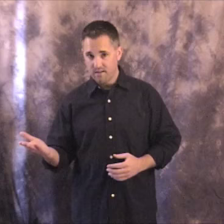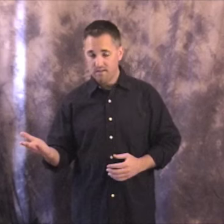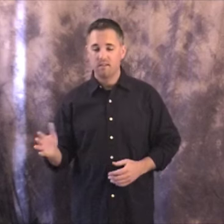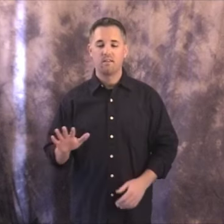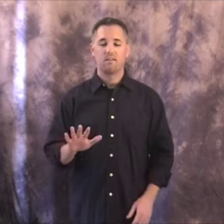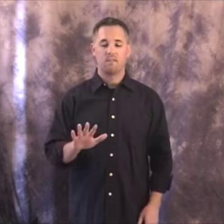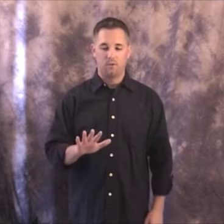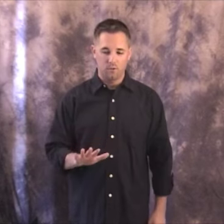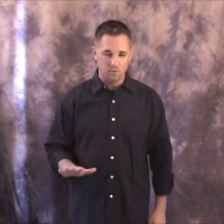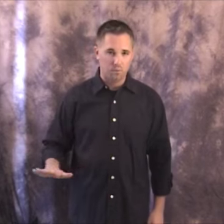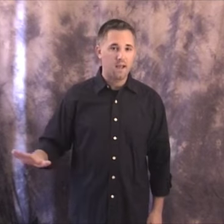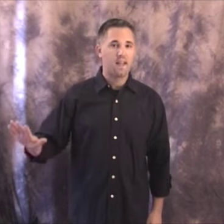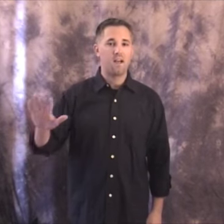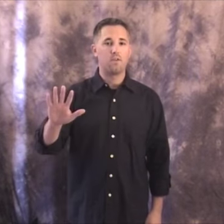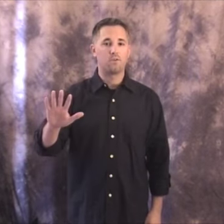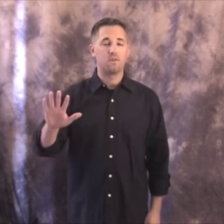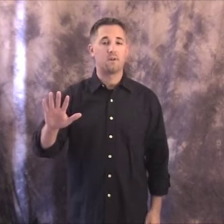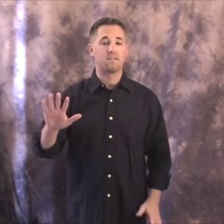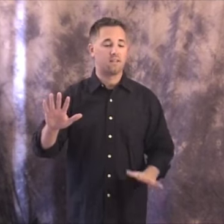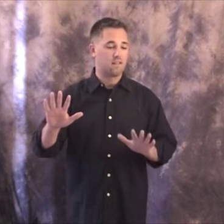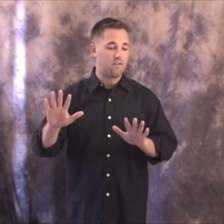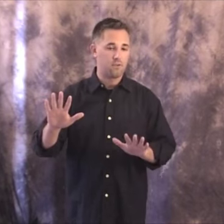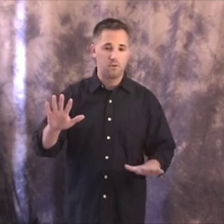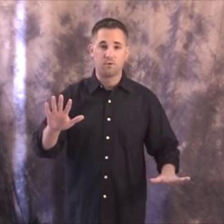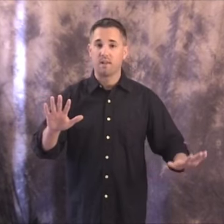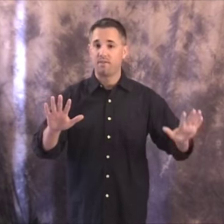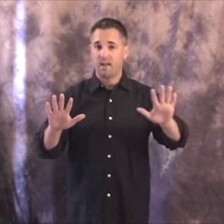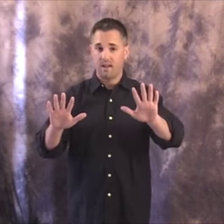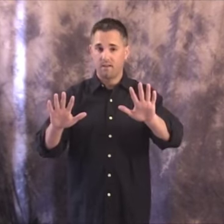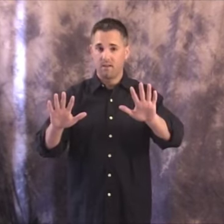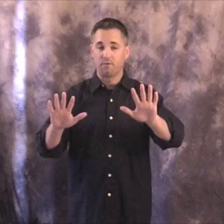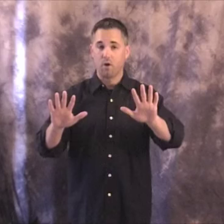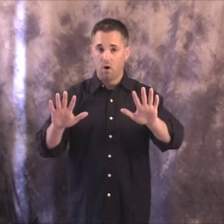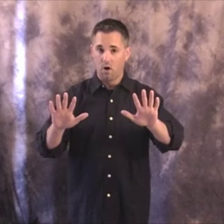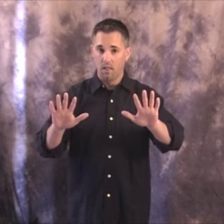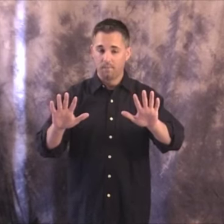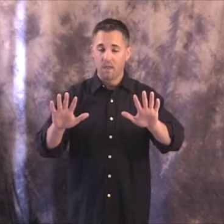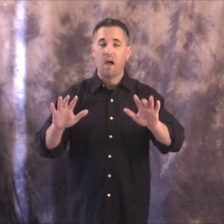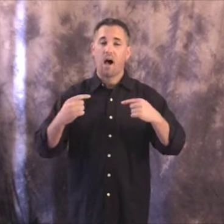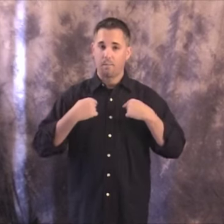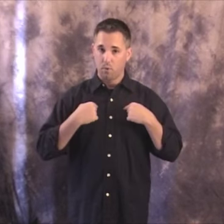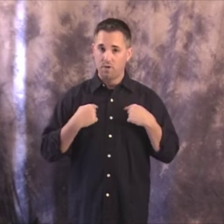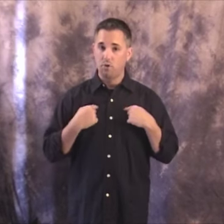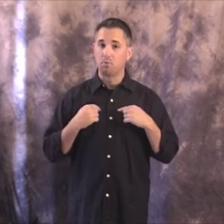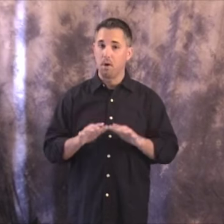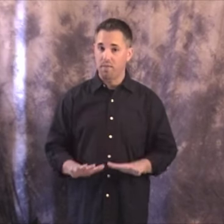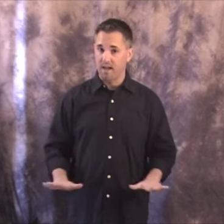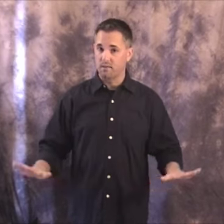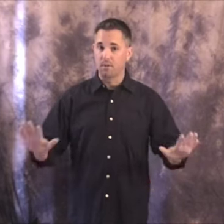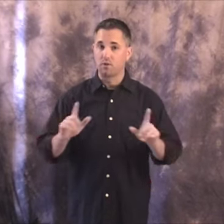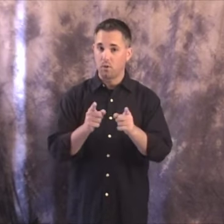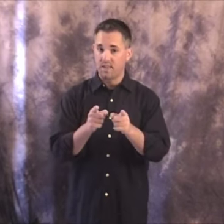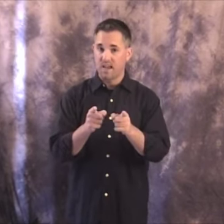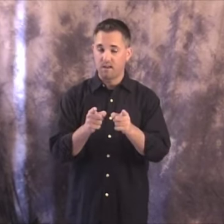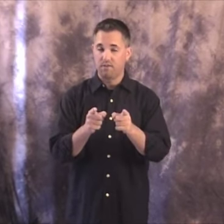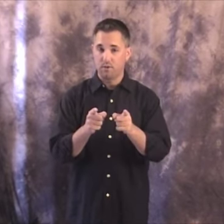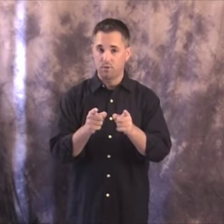right, you'll use your right hand. Those of you on stage left, you'll use your left hand for all. I'm going to use both hands, but don't let that confuse